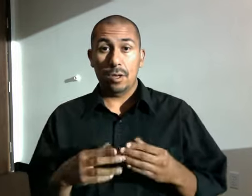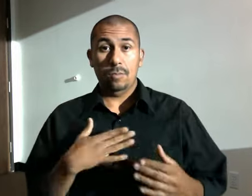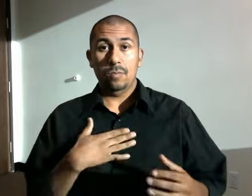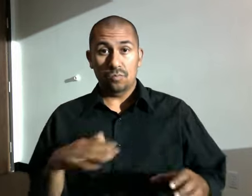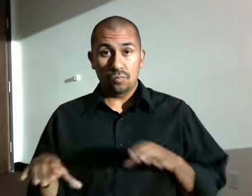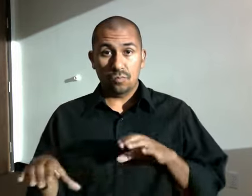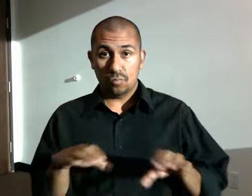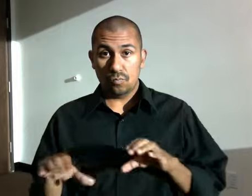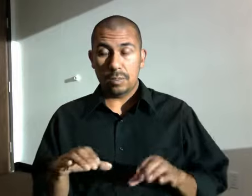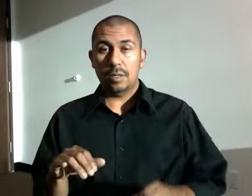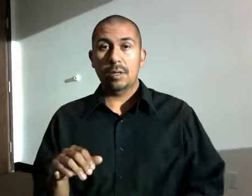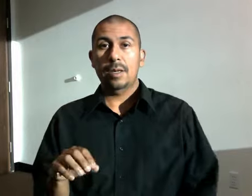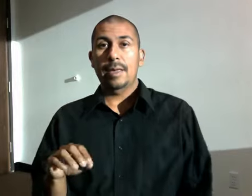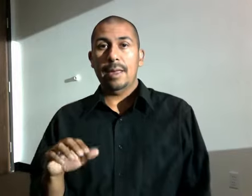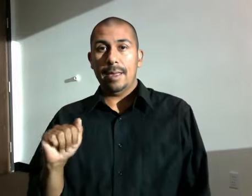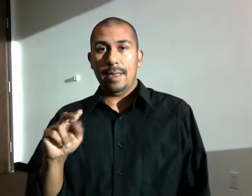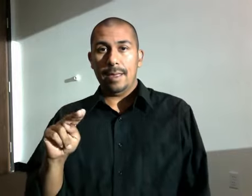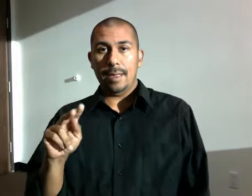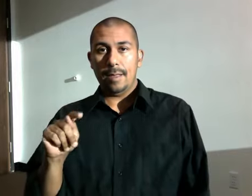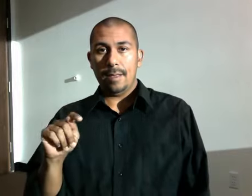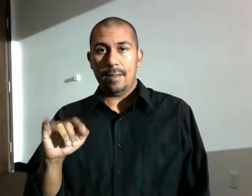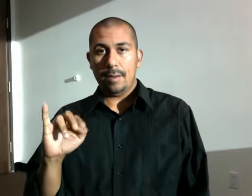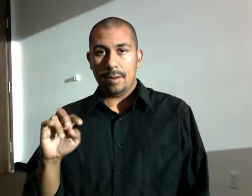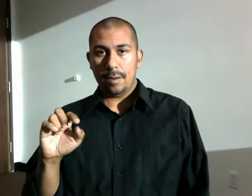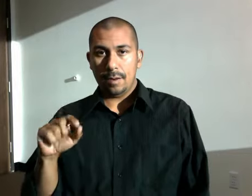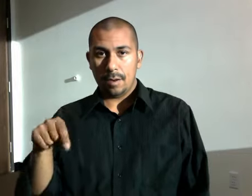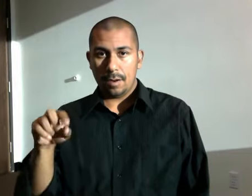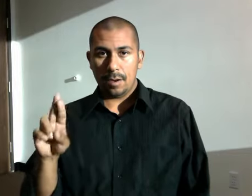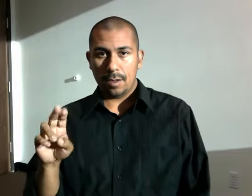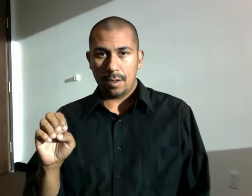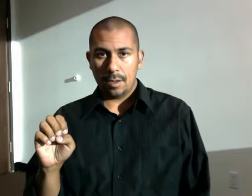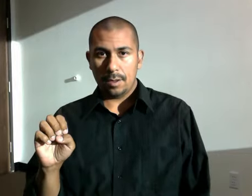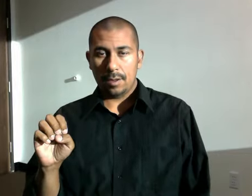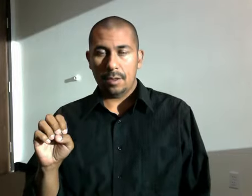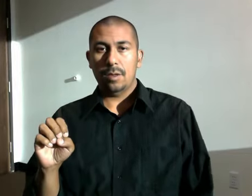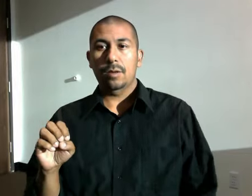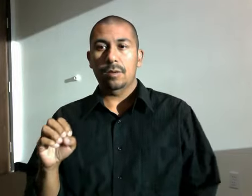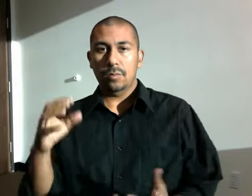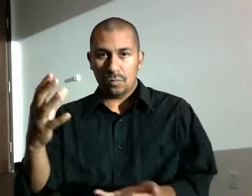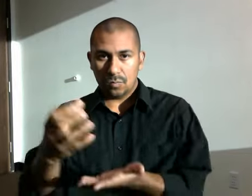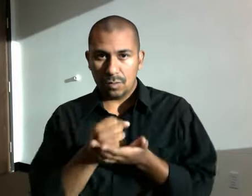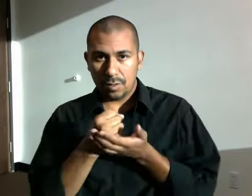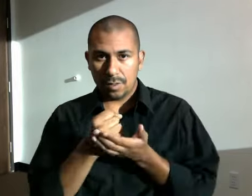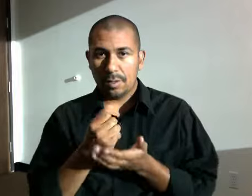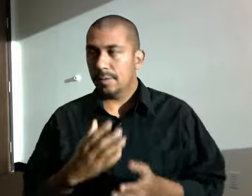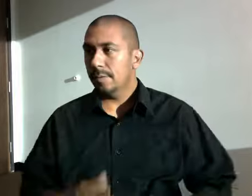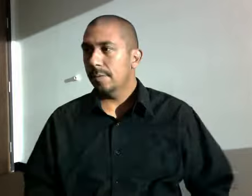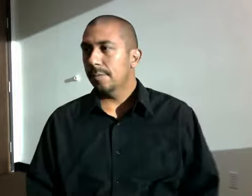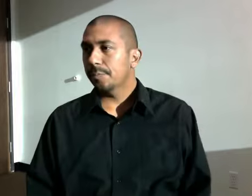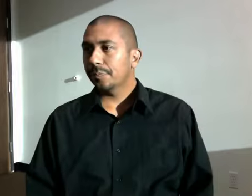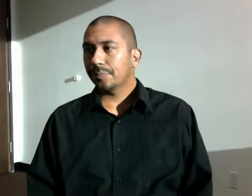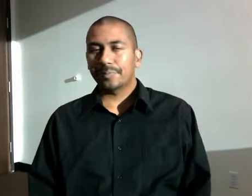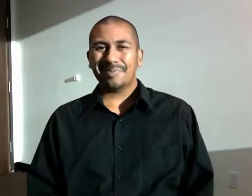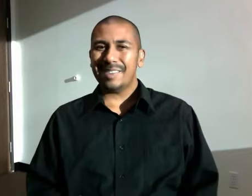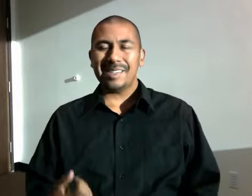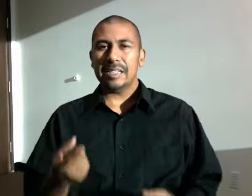I think this first started when I visited my grandparents' house, which was a 17th century